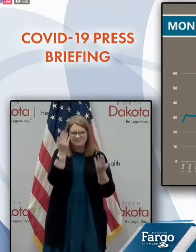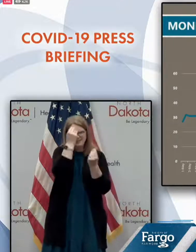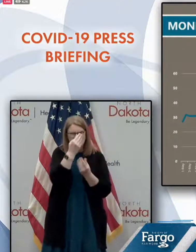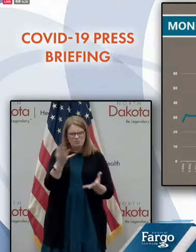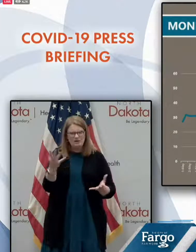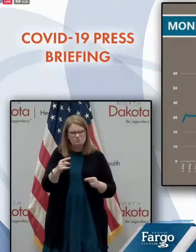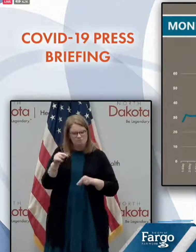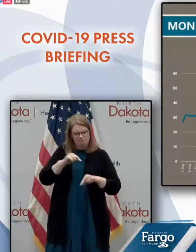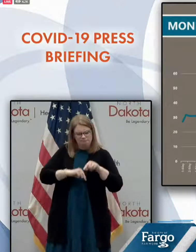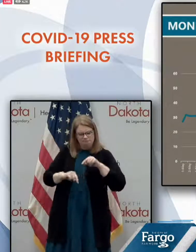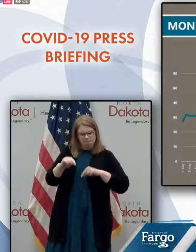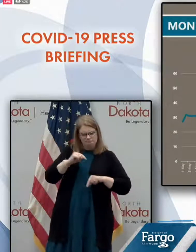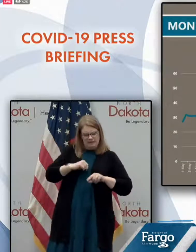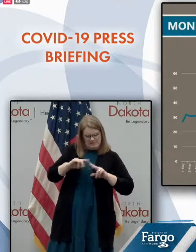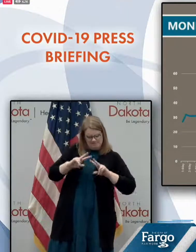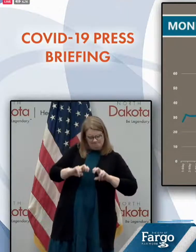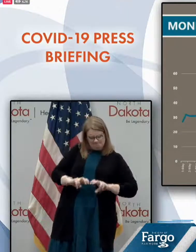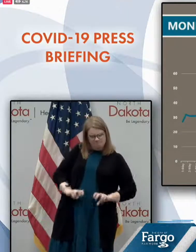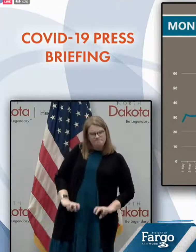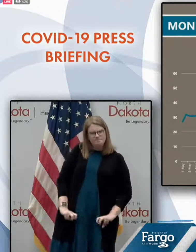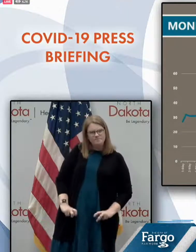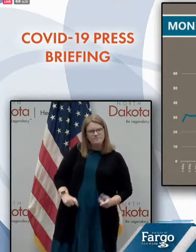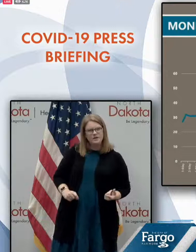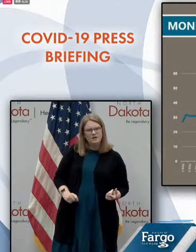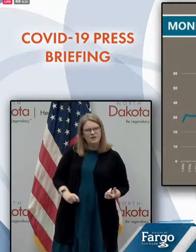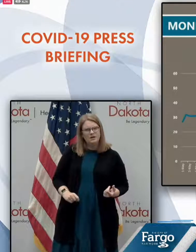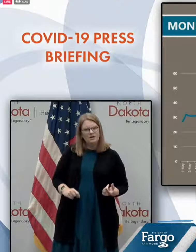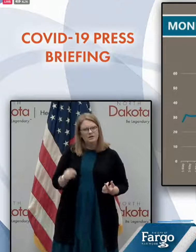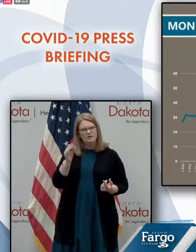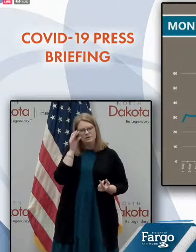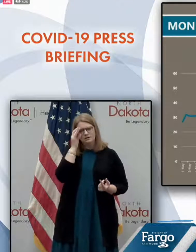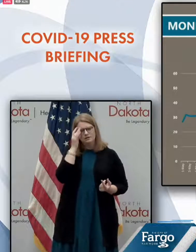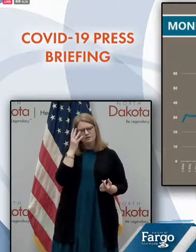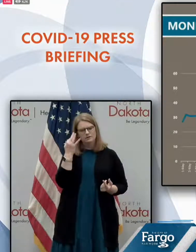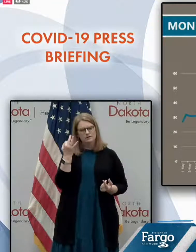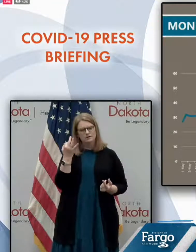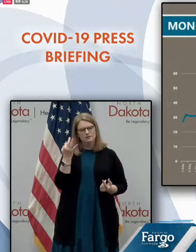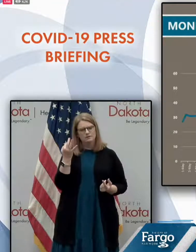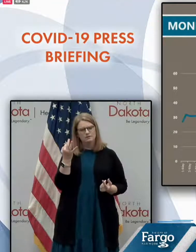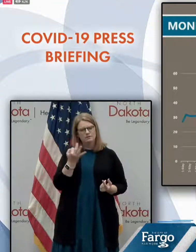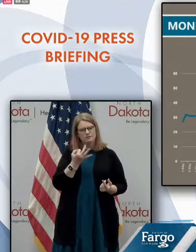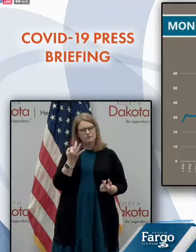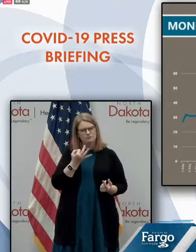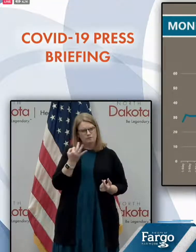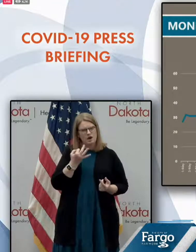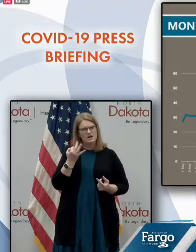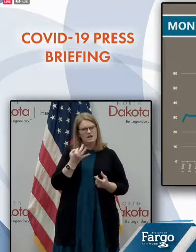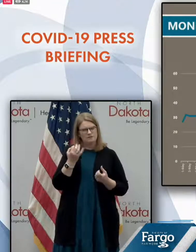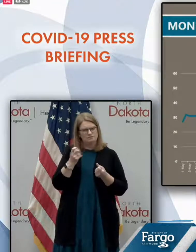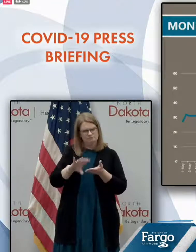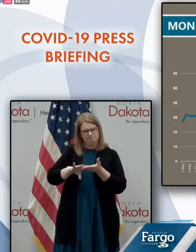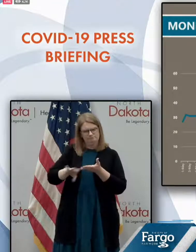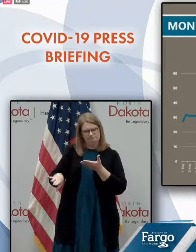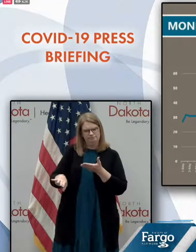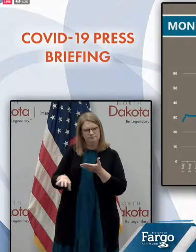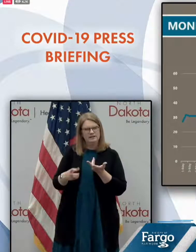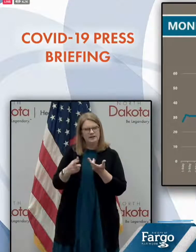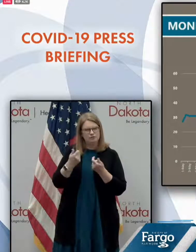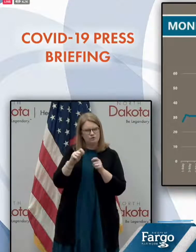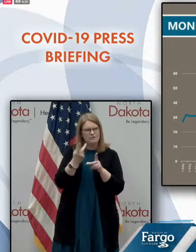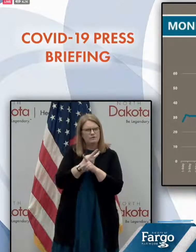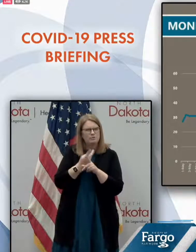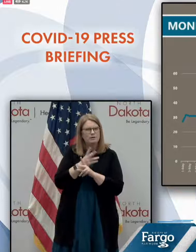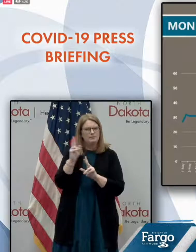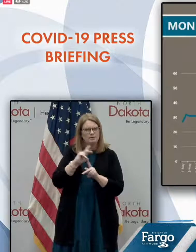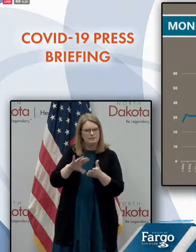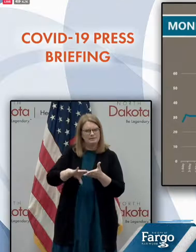information, doing this thing Friday was reconciling discharge dates that occurred from the previous 7 to 10 day